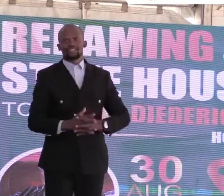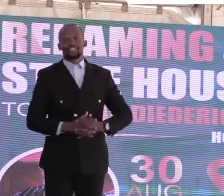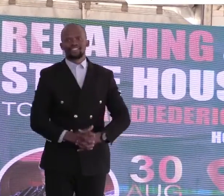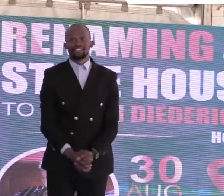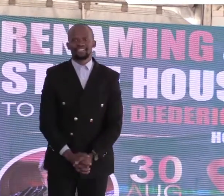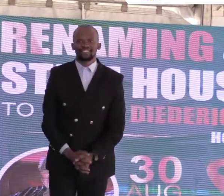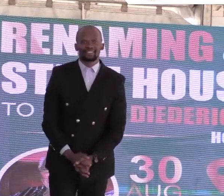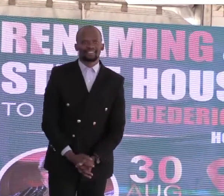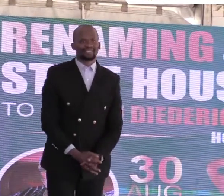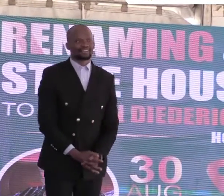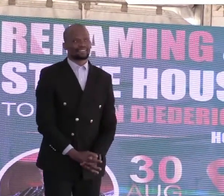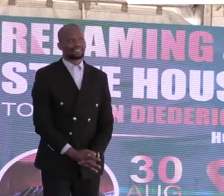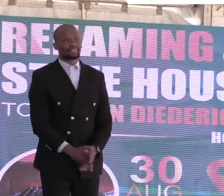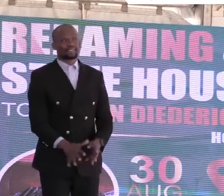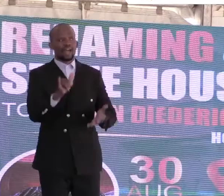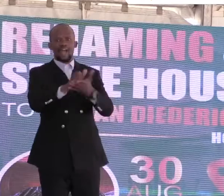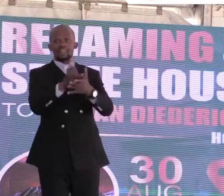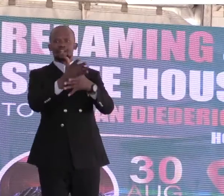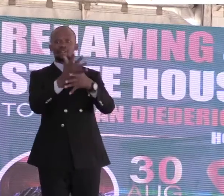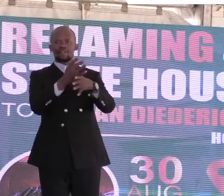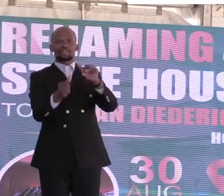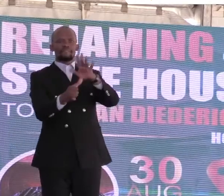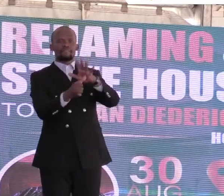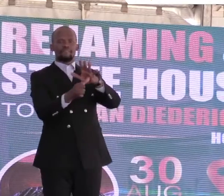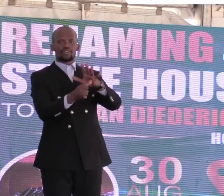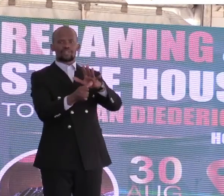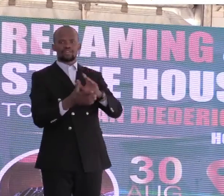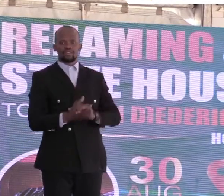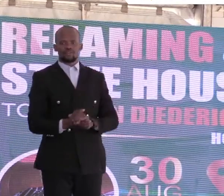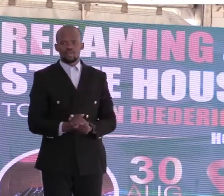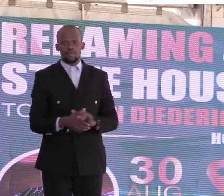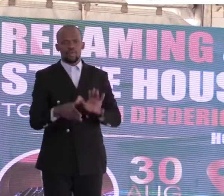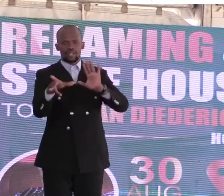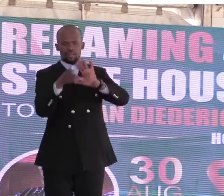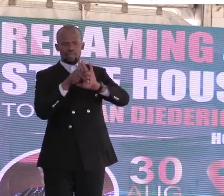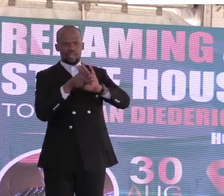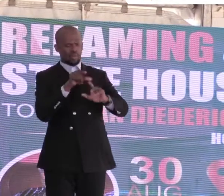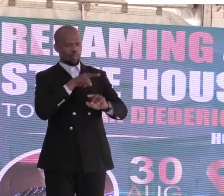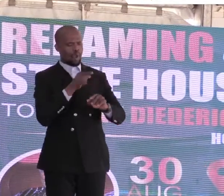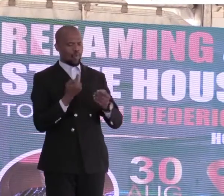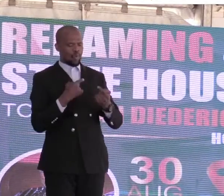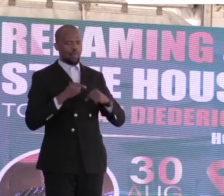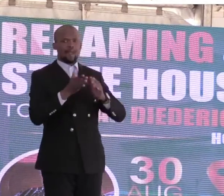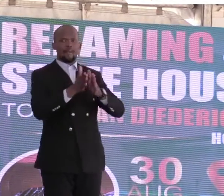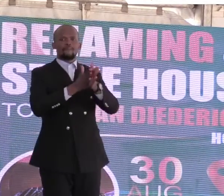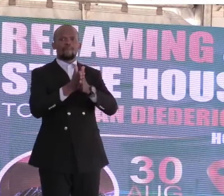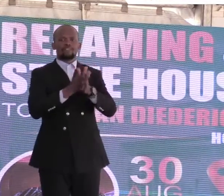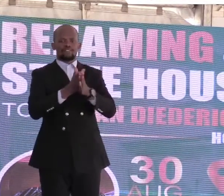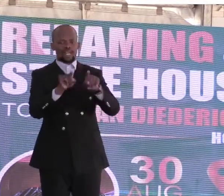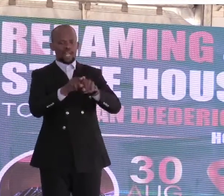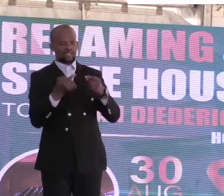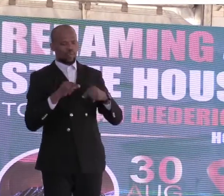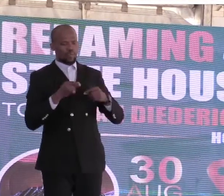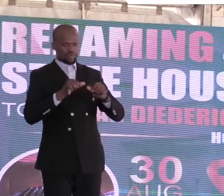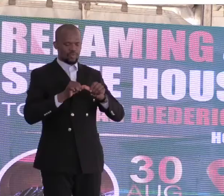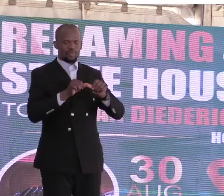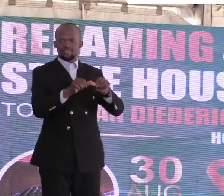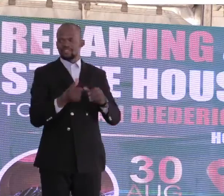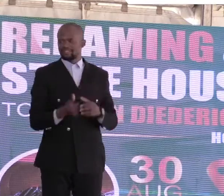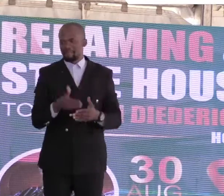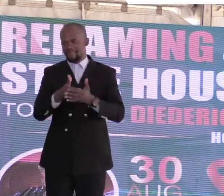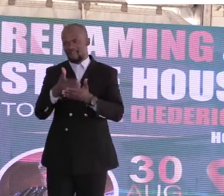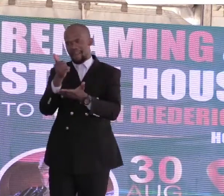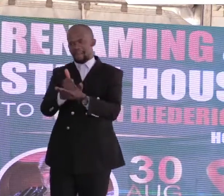So that kind of work is important to be recognized so that we motivate them as they move forward. Xa ndihlala phantsi ke ngoku